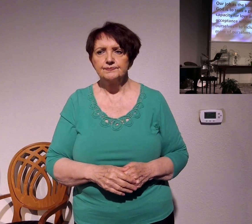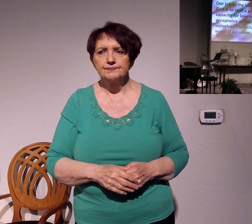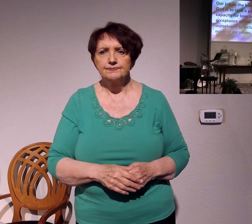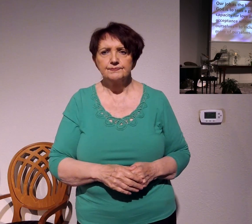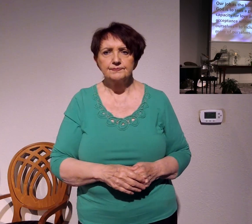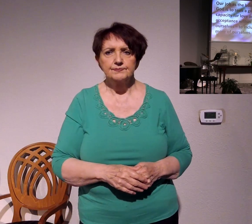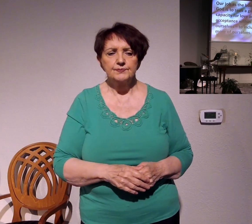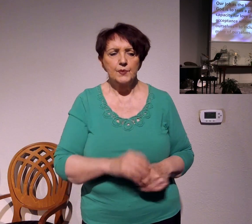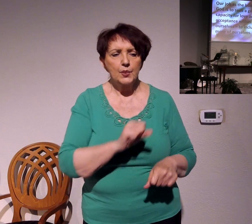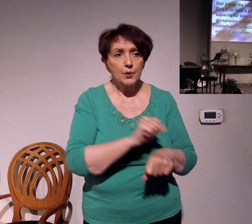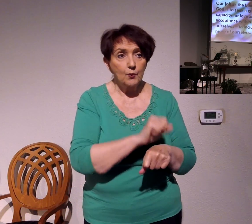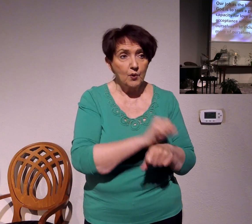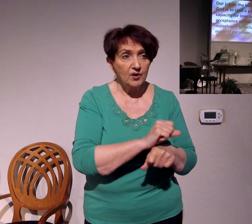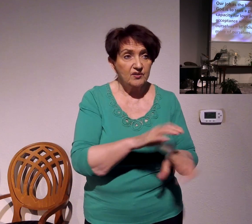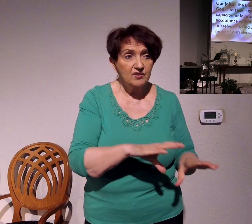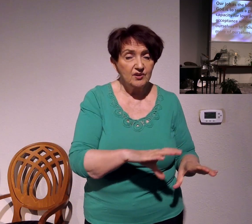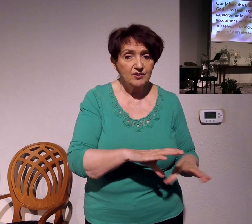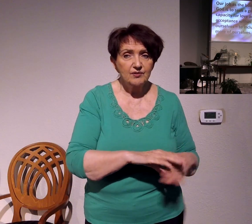the work you do,